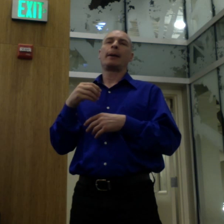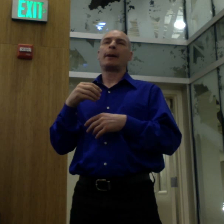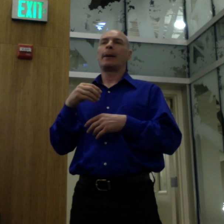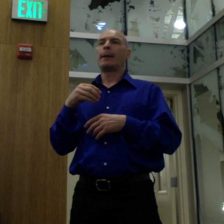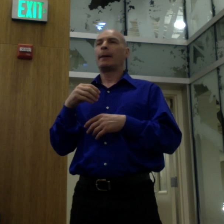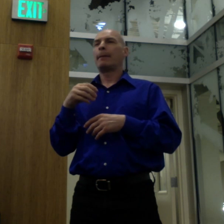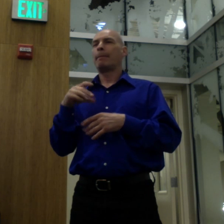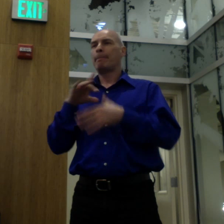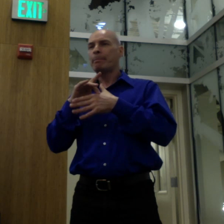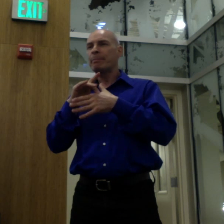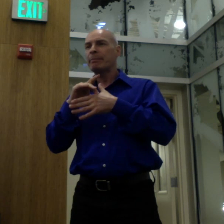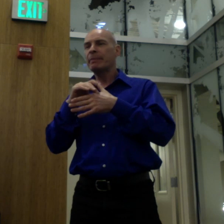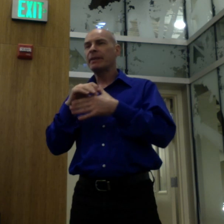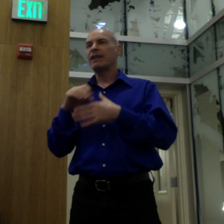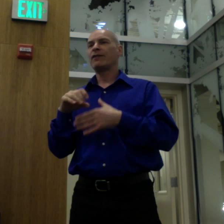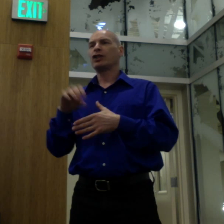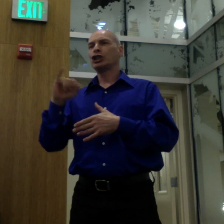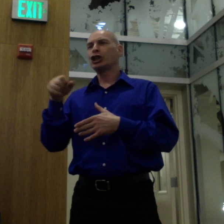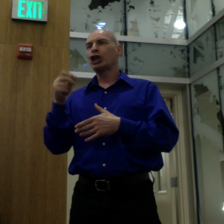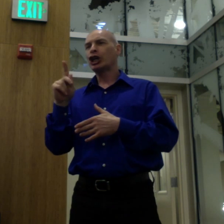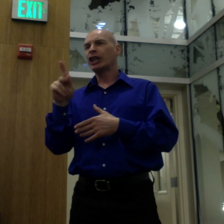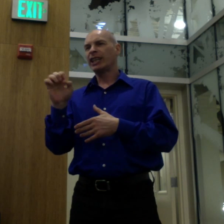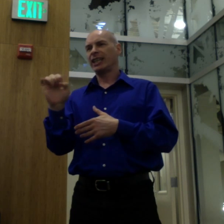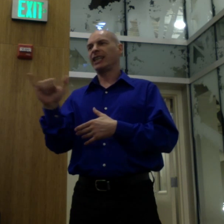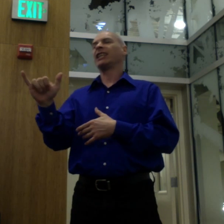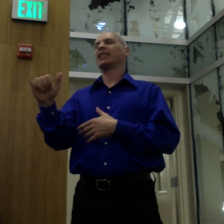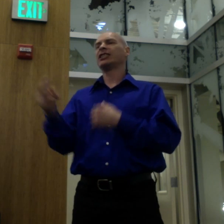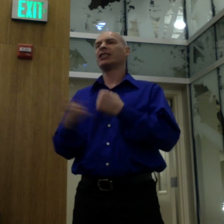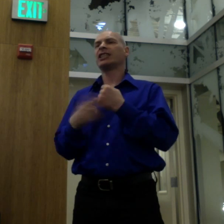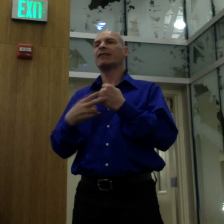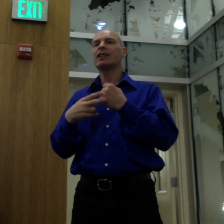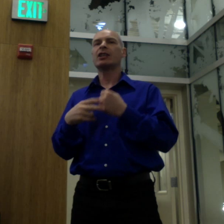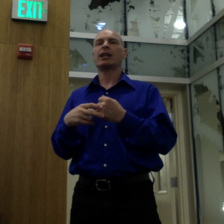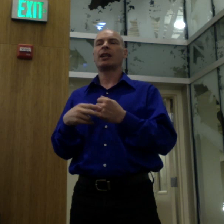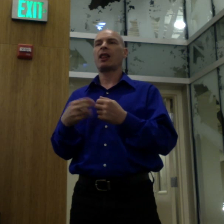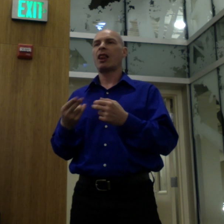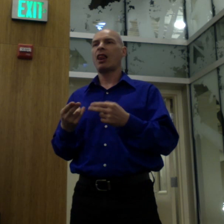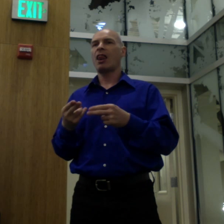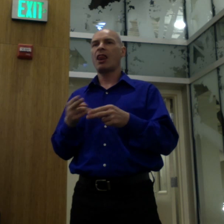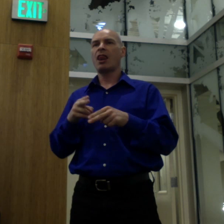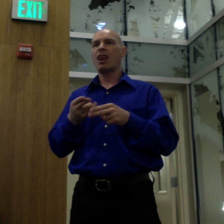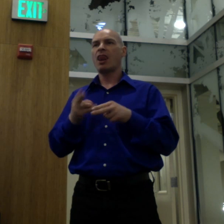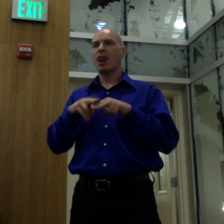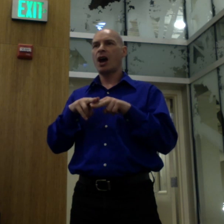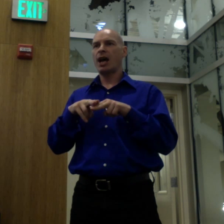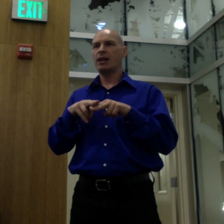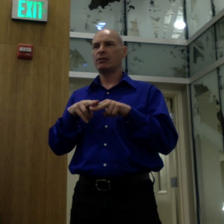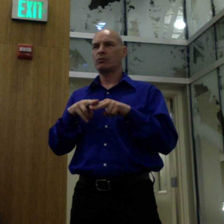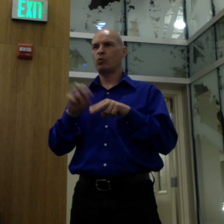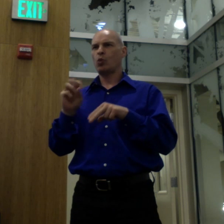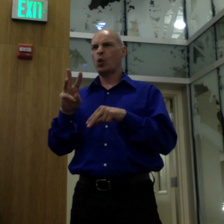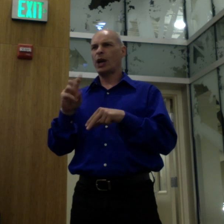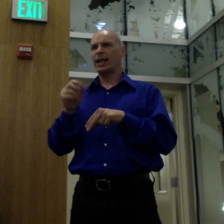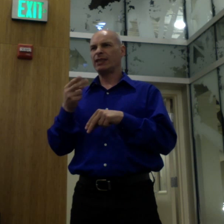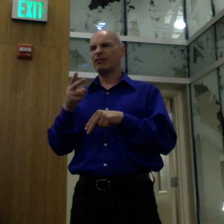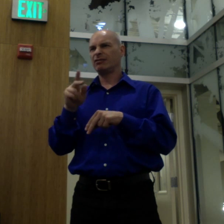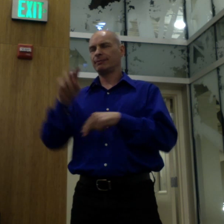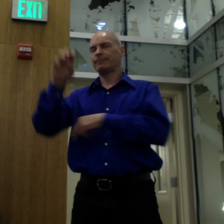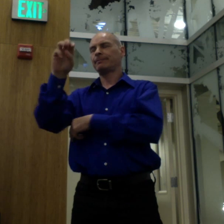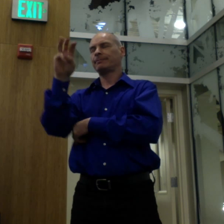got seaweed, you know, all kinds of lightweight nutritional items that are